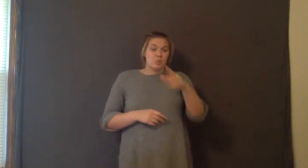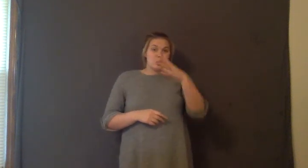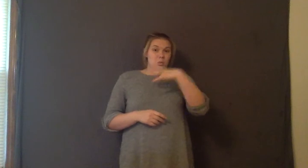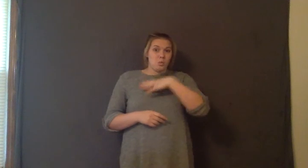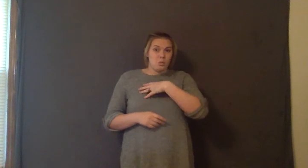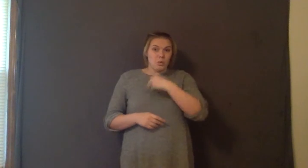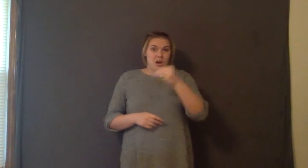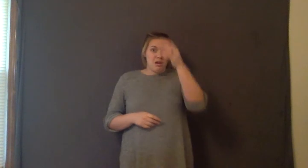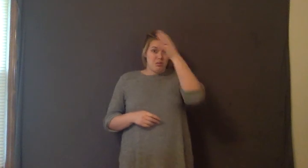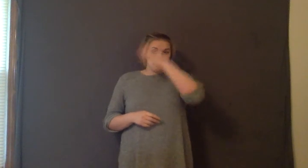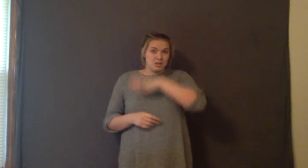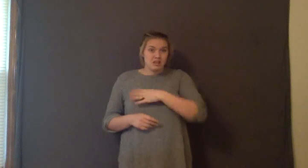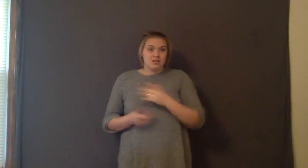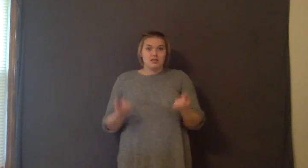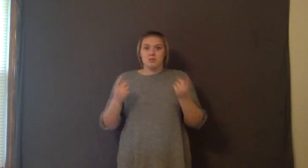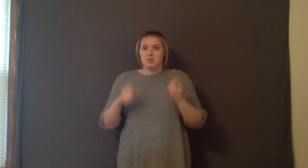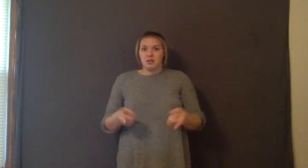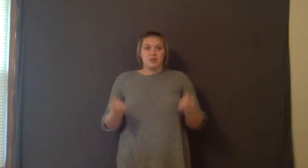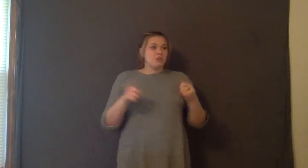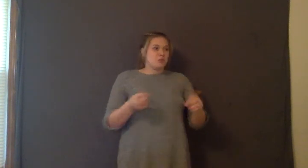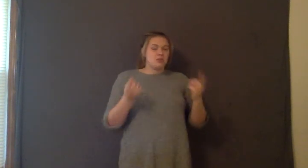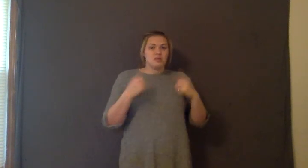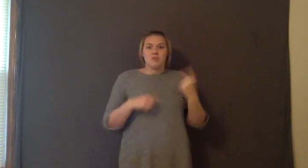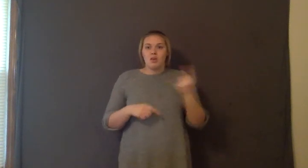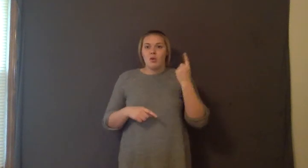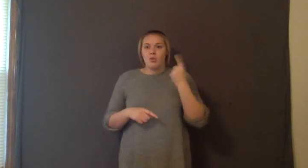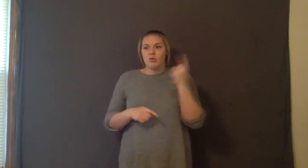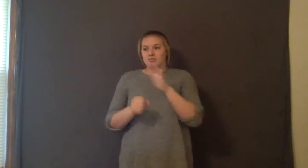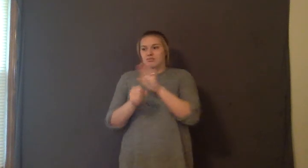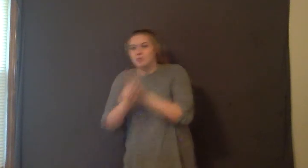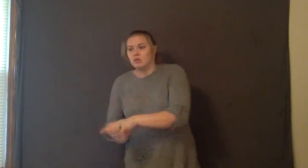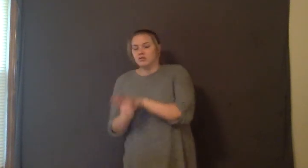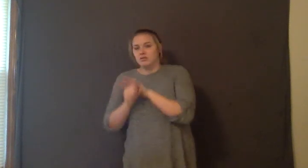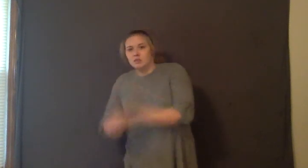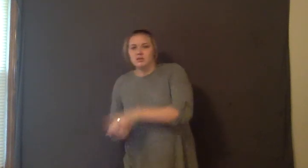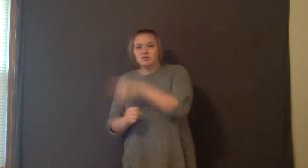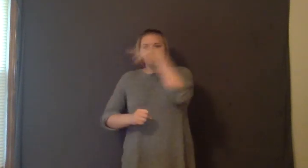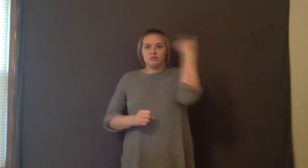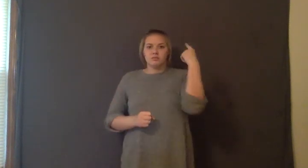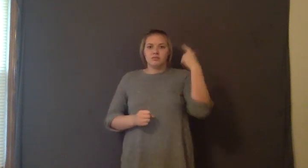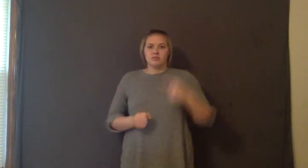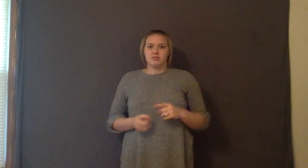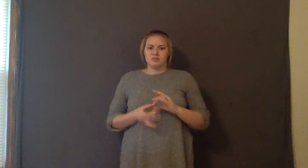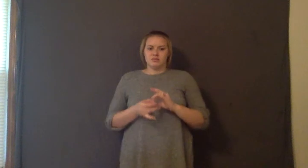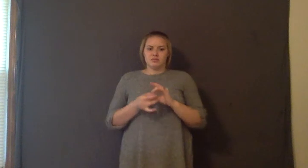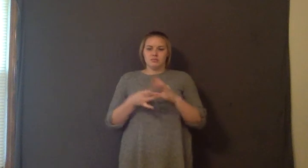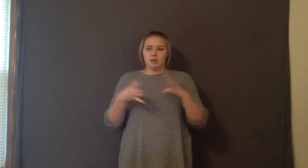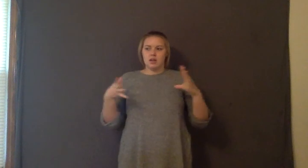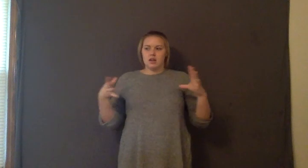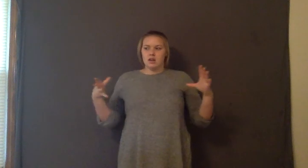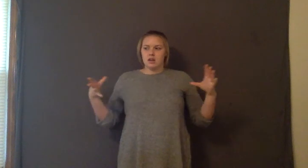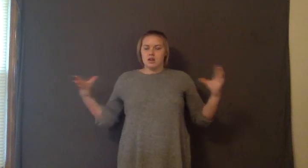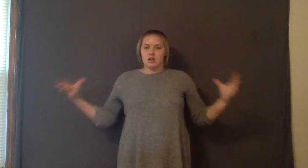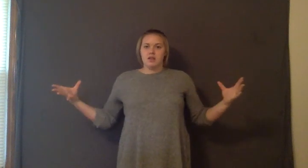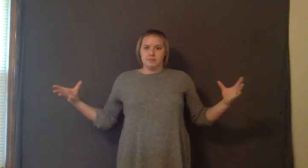where there are buried in the ground the bodies of people who were lynched, and yet there is this disconnect. Well, I